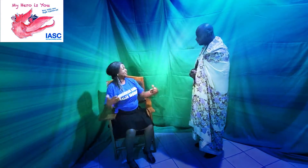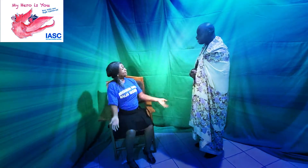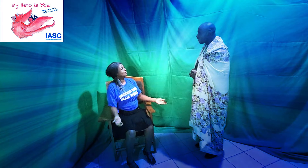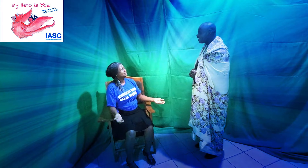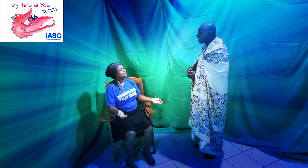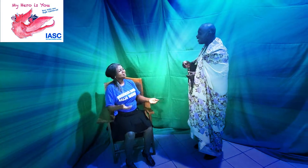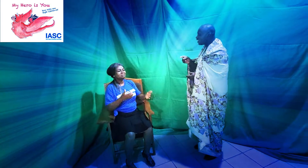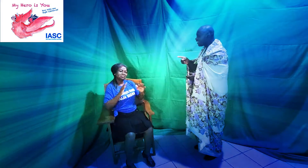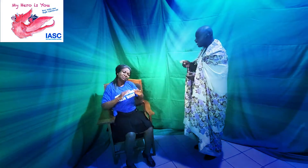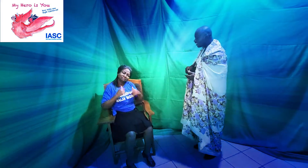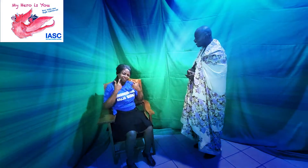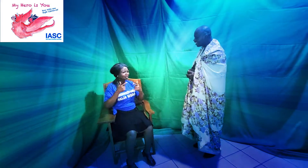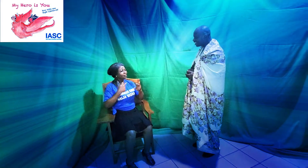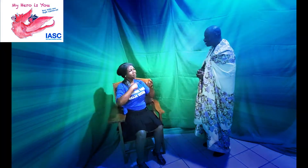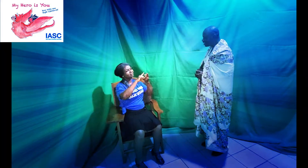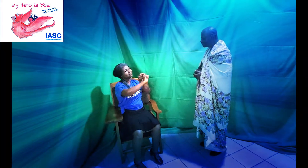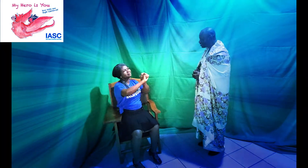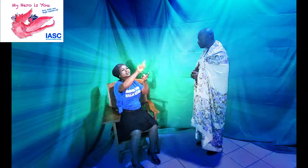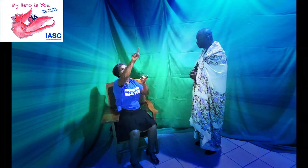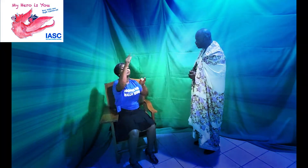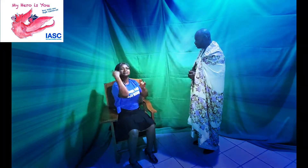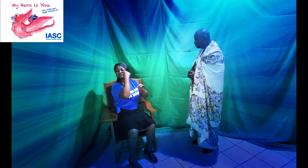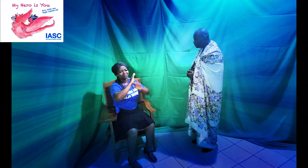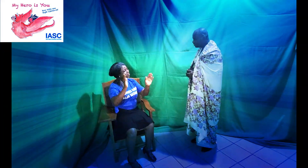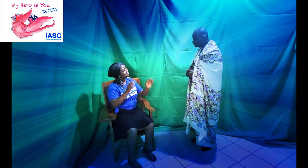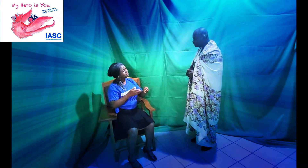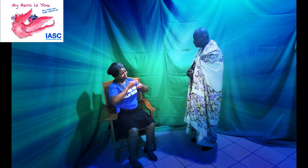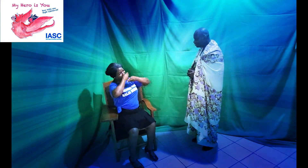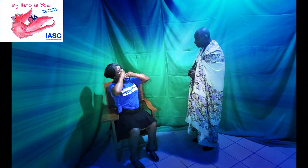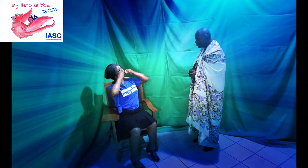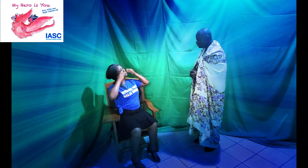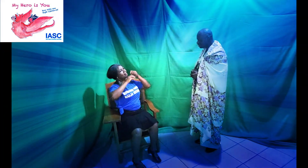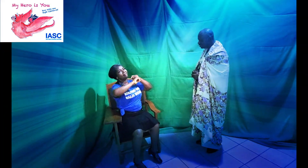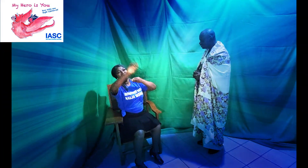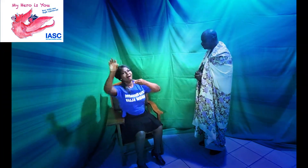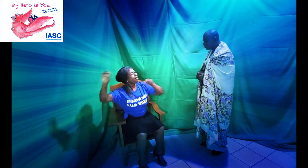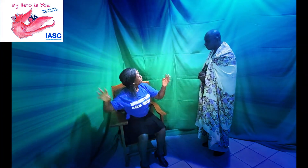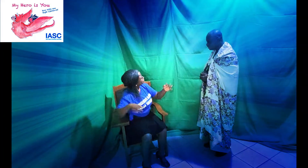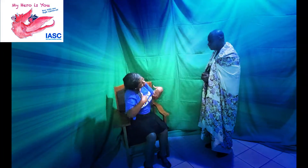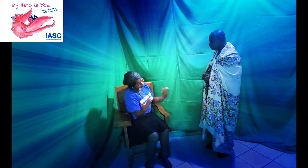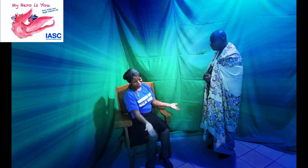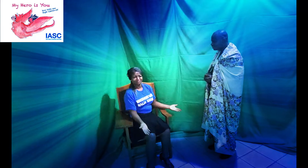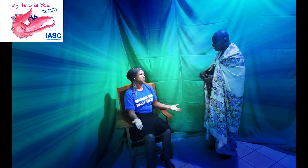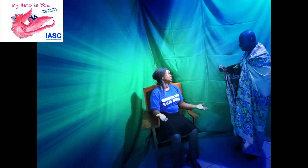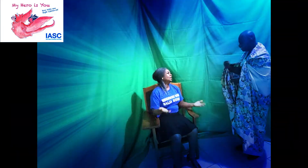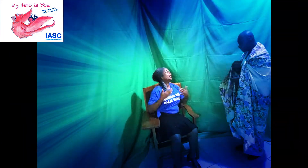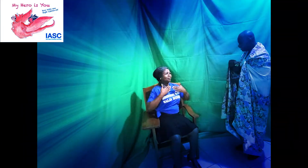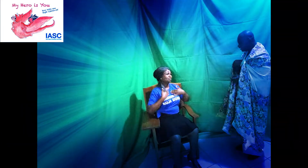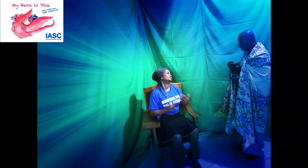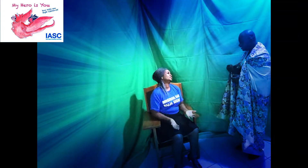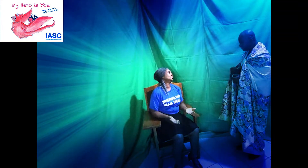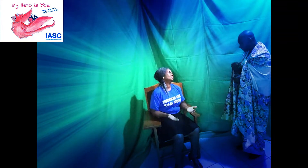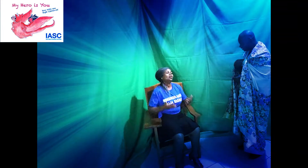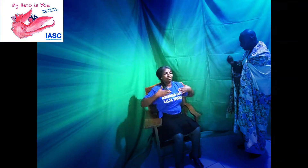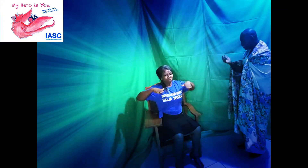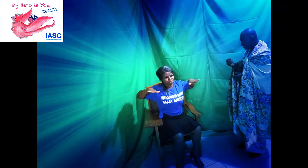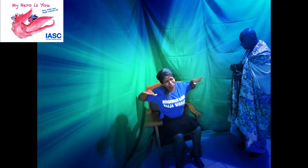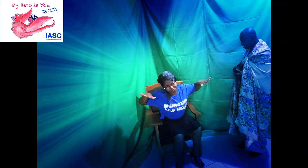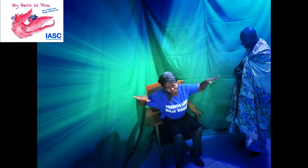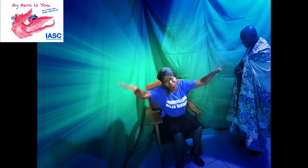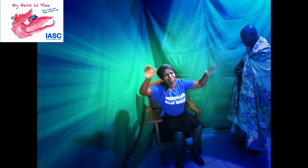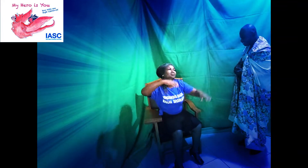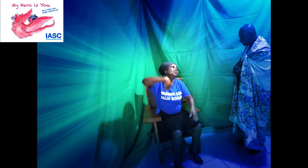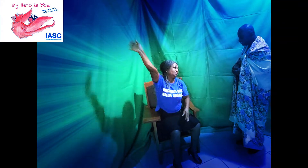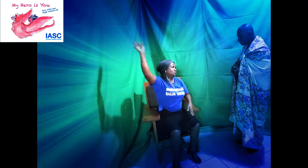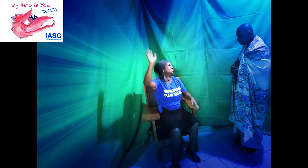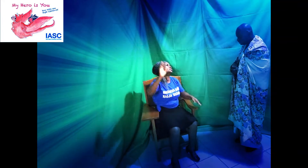Sarah. I can be a hero. But wait, Ario. Is it safe to travel